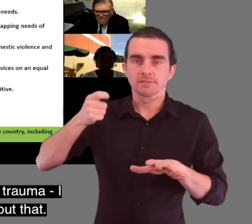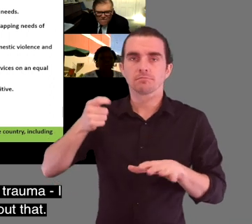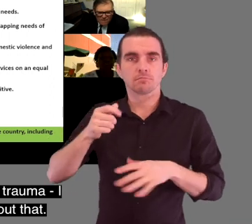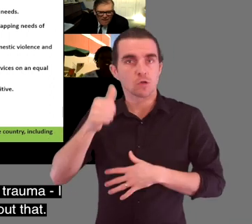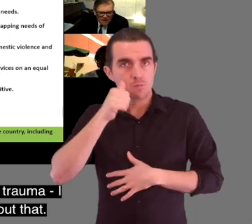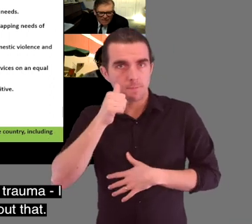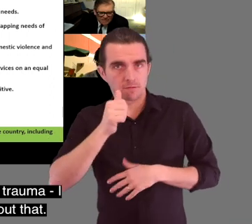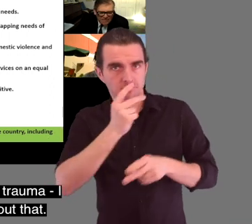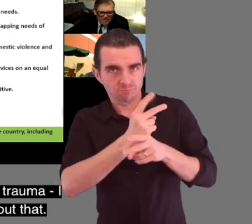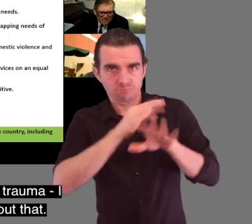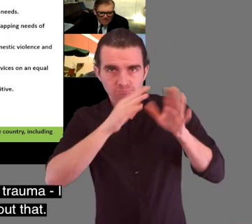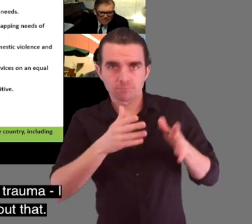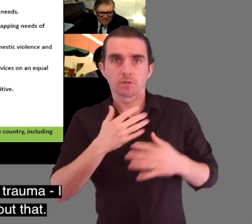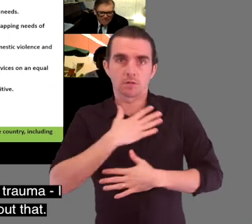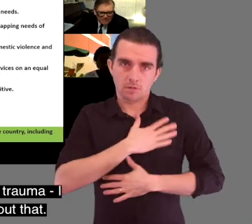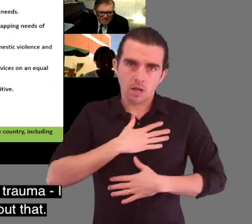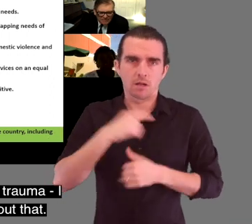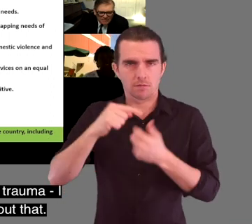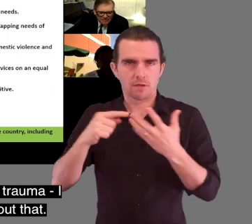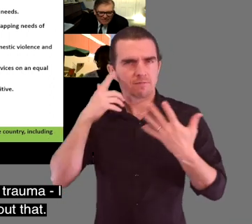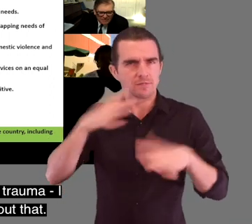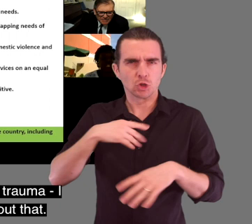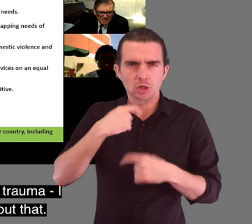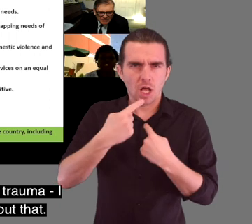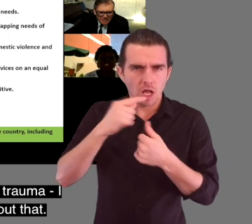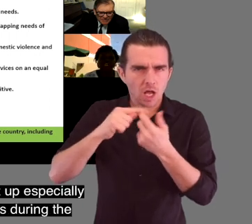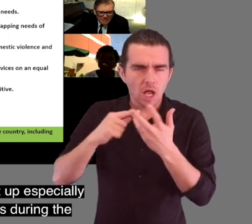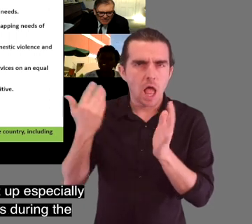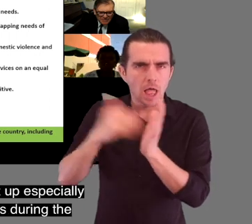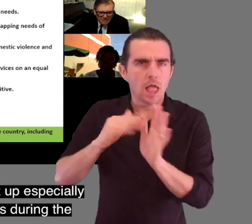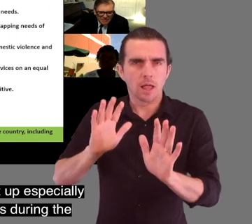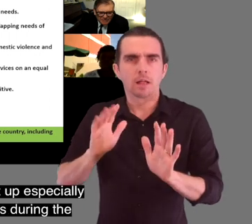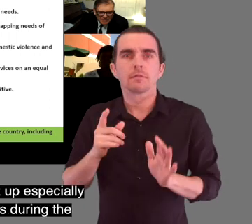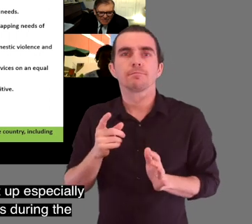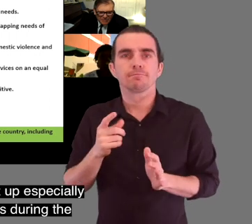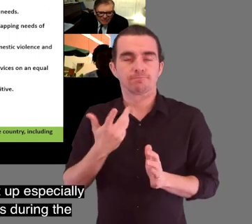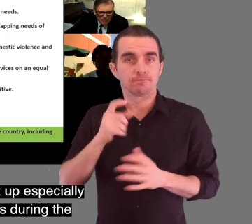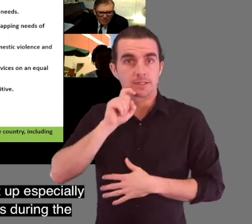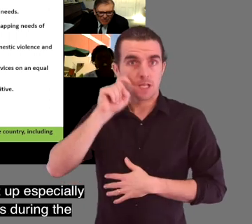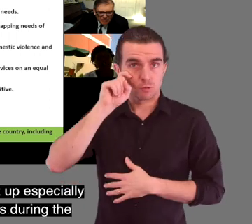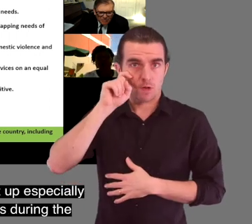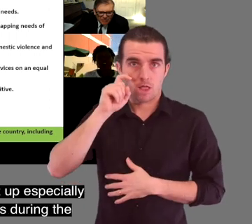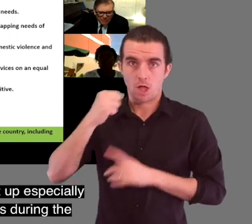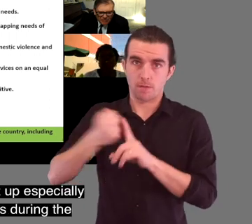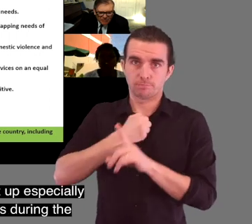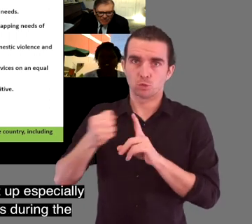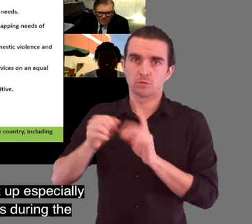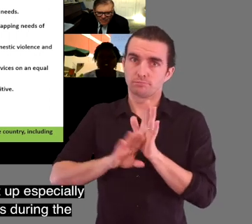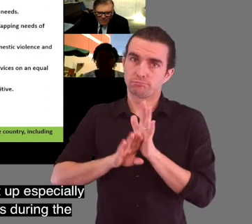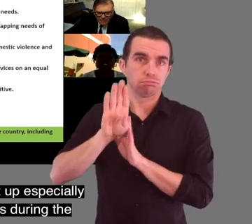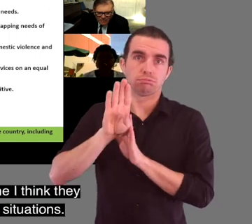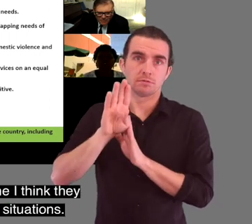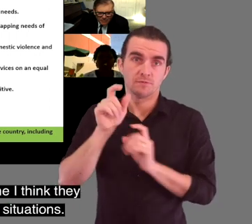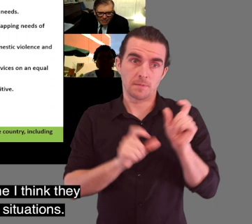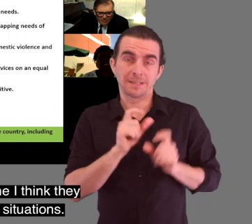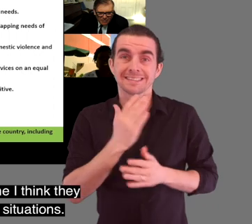women shelters, trauma, I think I've talked about that. And sexual abuse also went up, especially for persons with disabilities